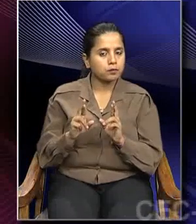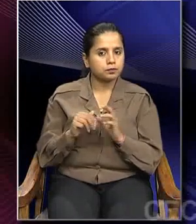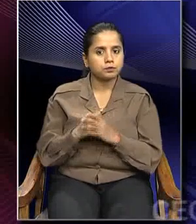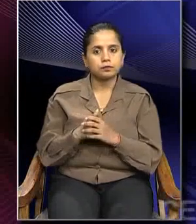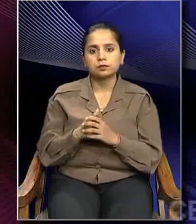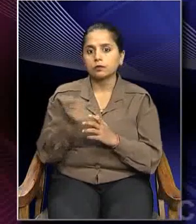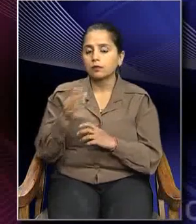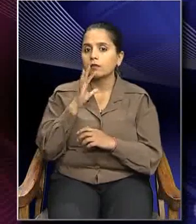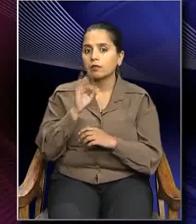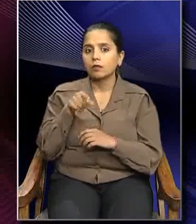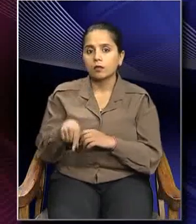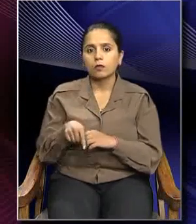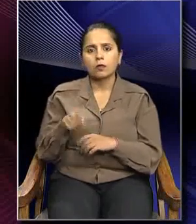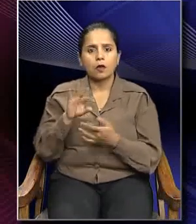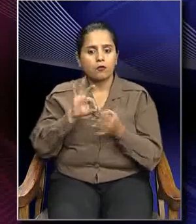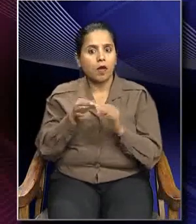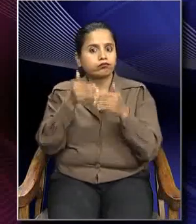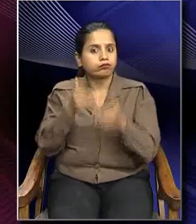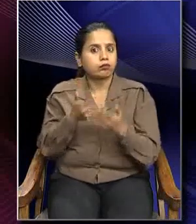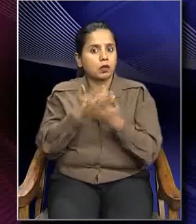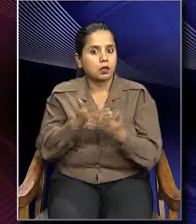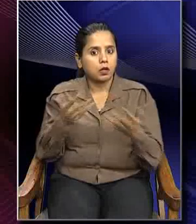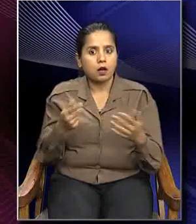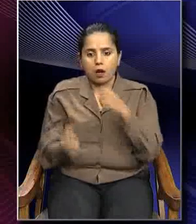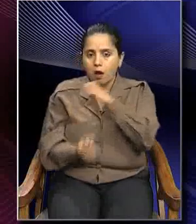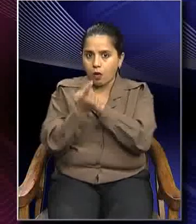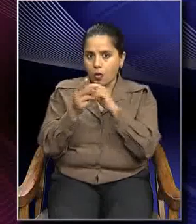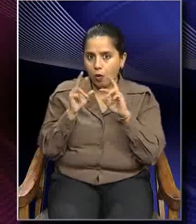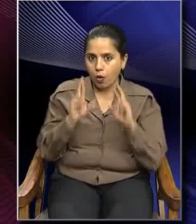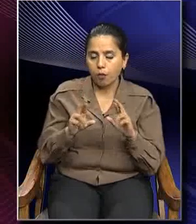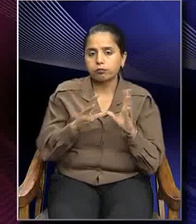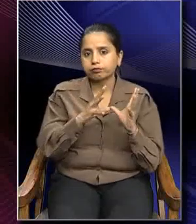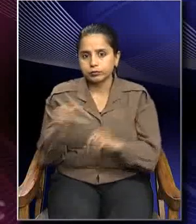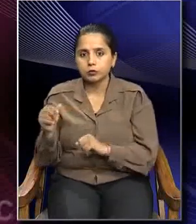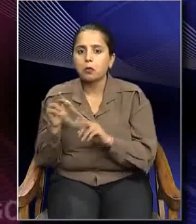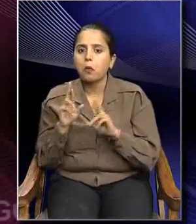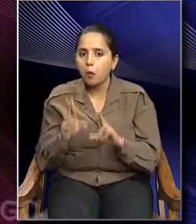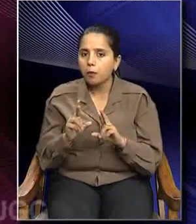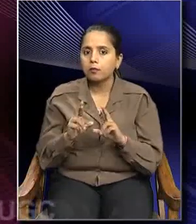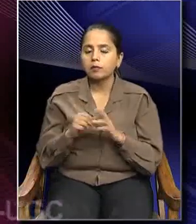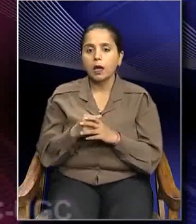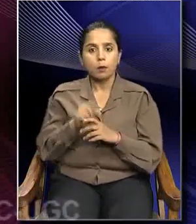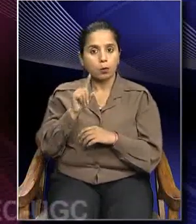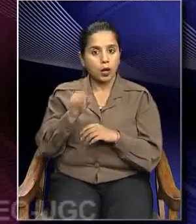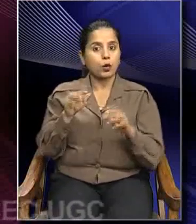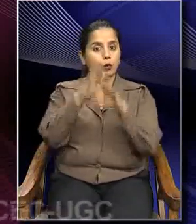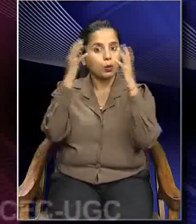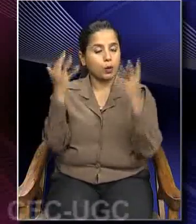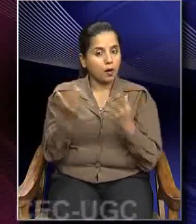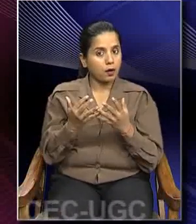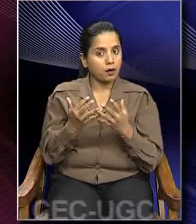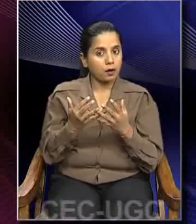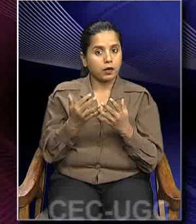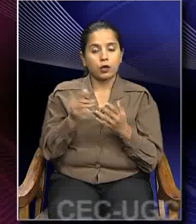even the finite material products, they will arise, they will perish, yet the world,